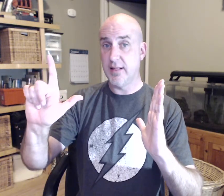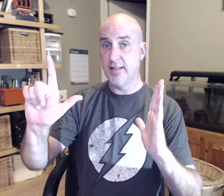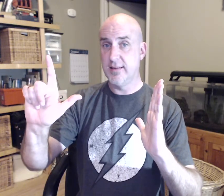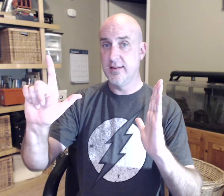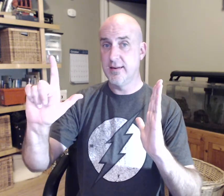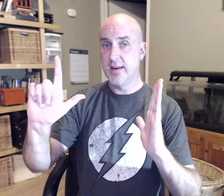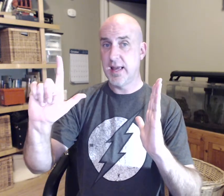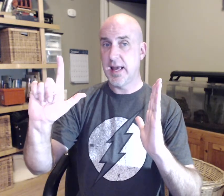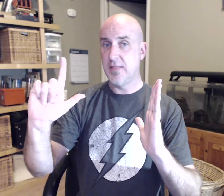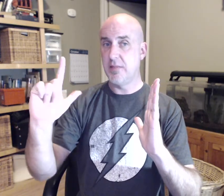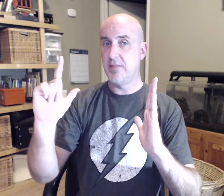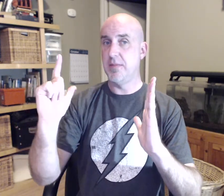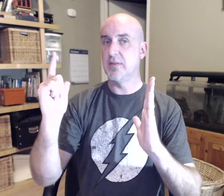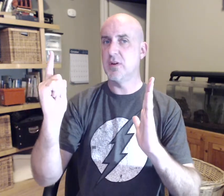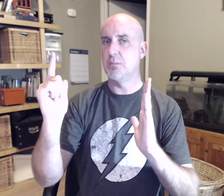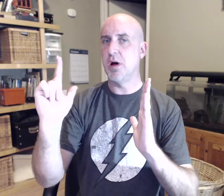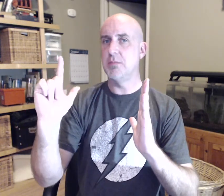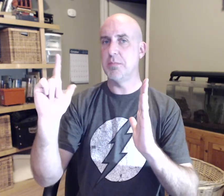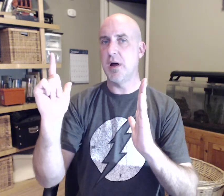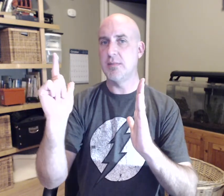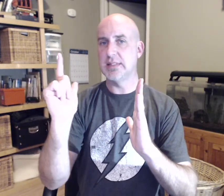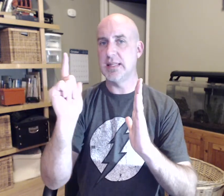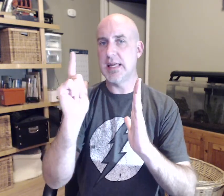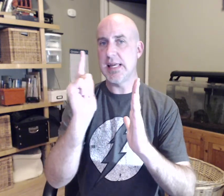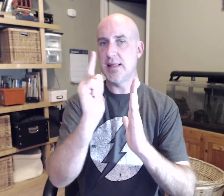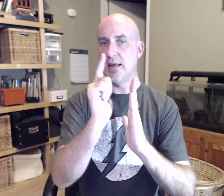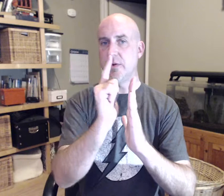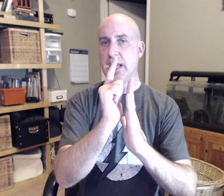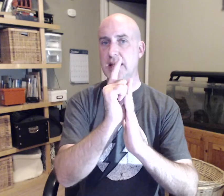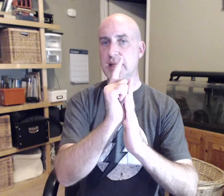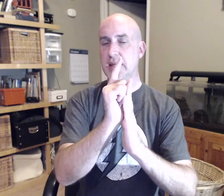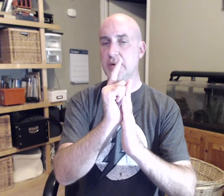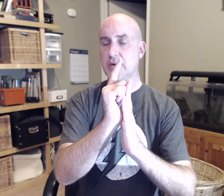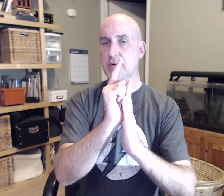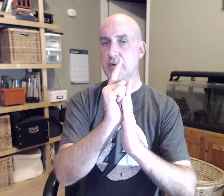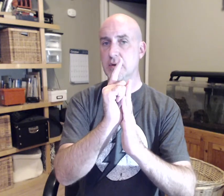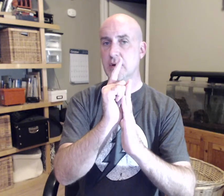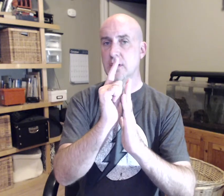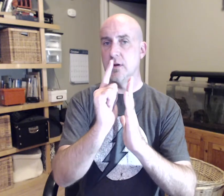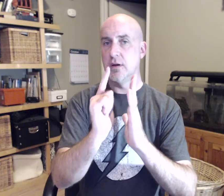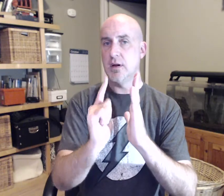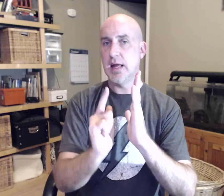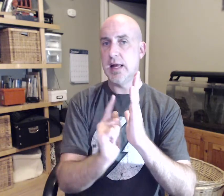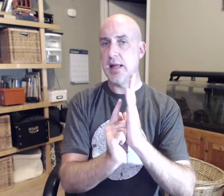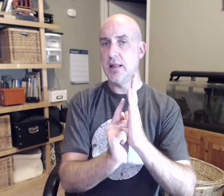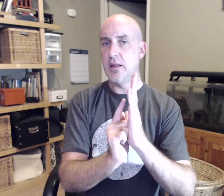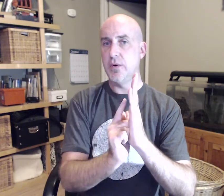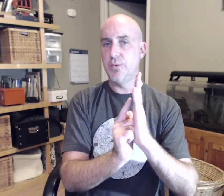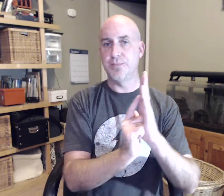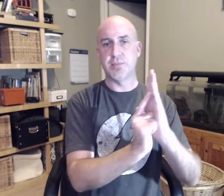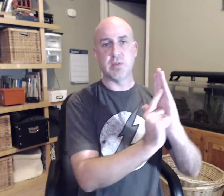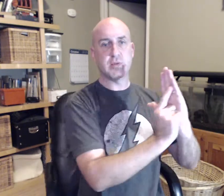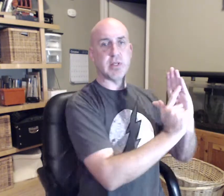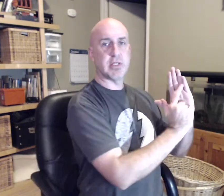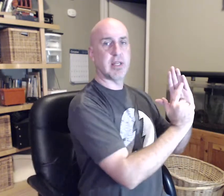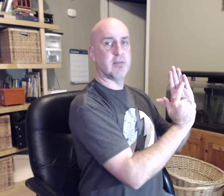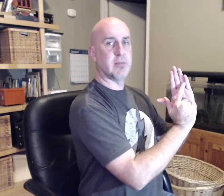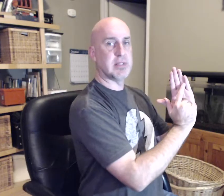L, and it's going to go palm to palm. It's going to hit the other hand here, high and low. So let's watch again from this